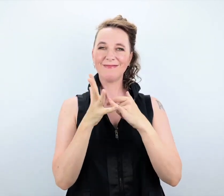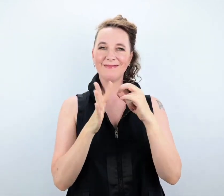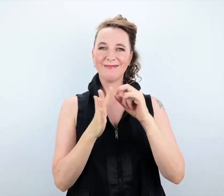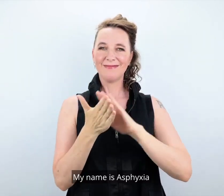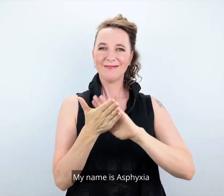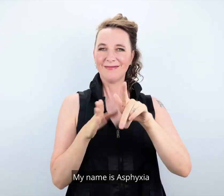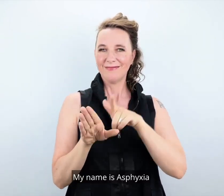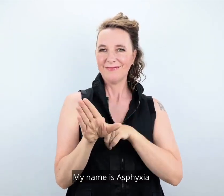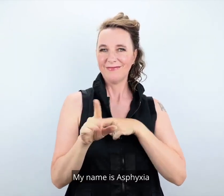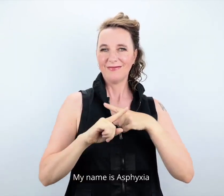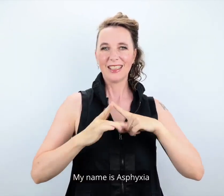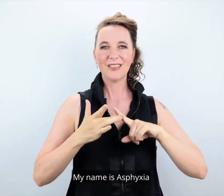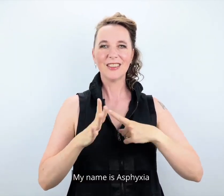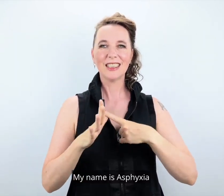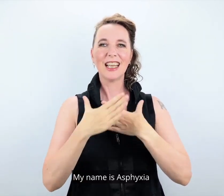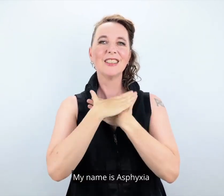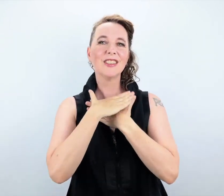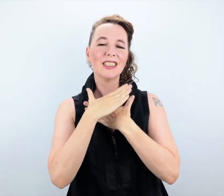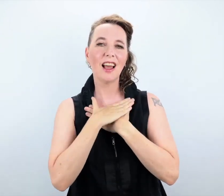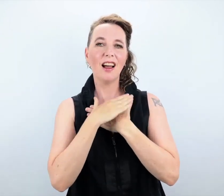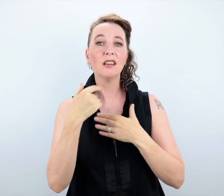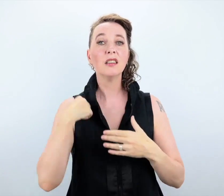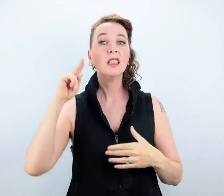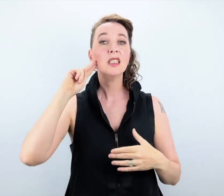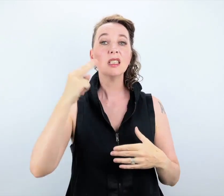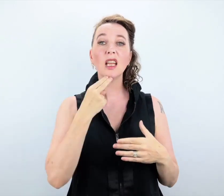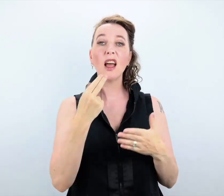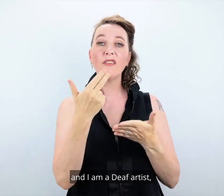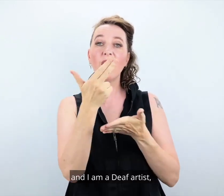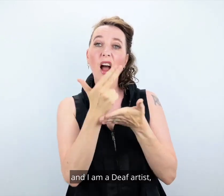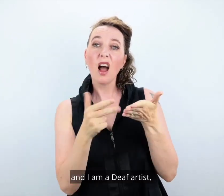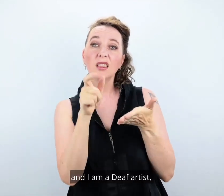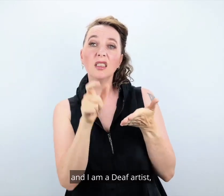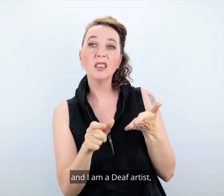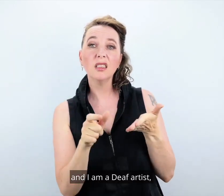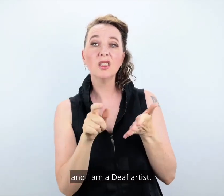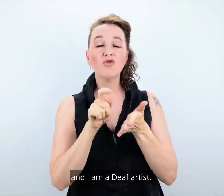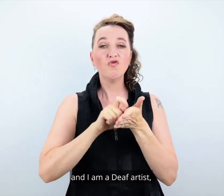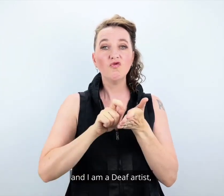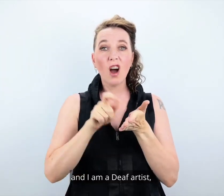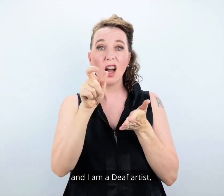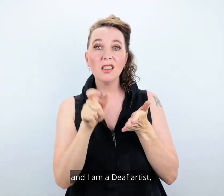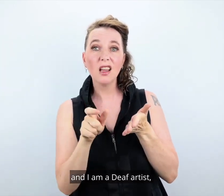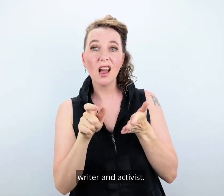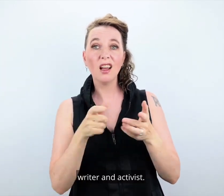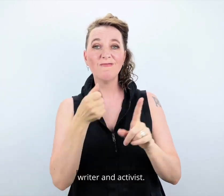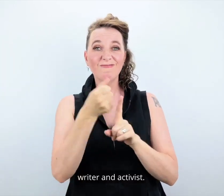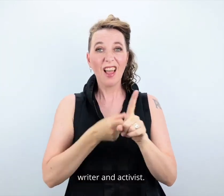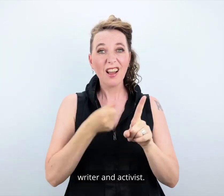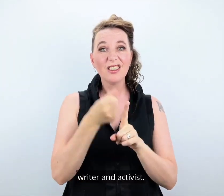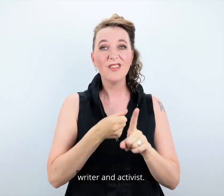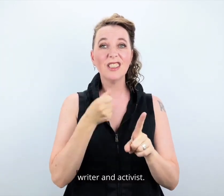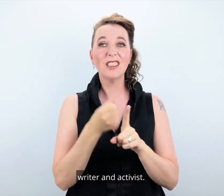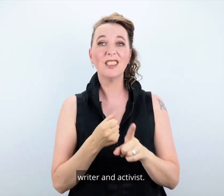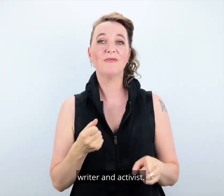My name is Asphyxia. And I am a deaf artist, writer and activist.